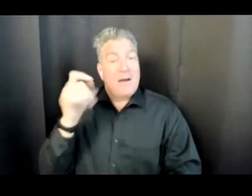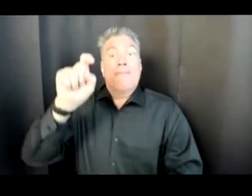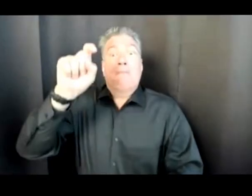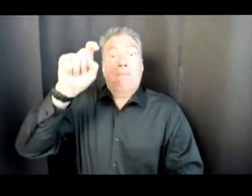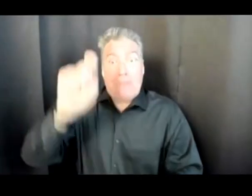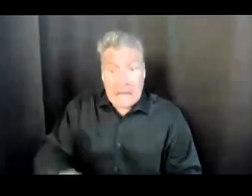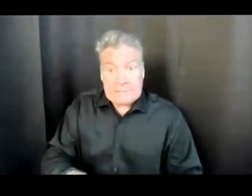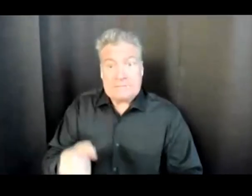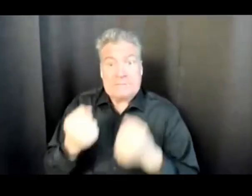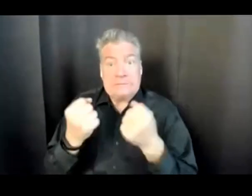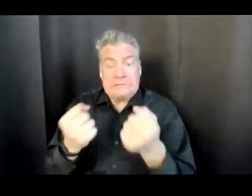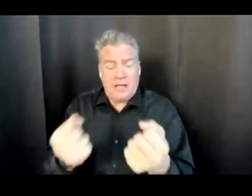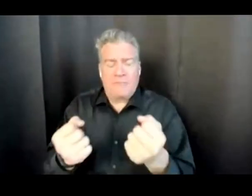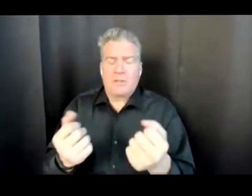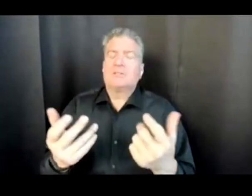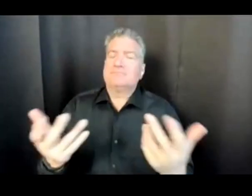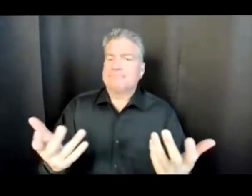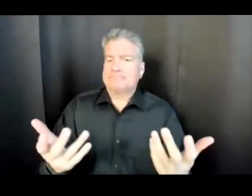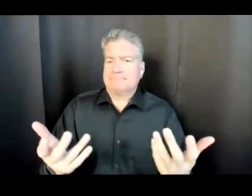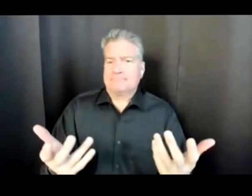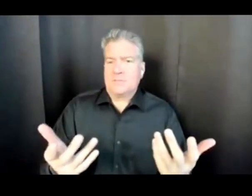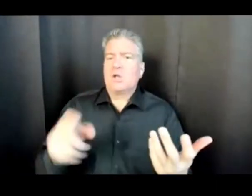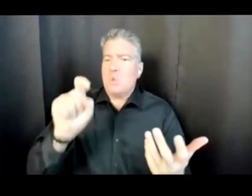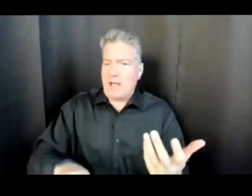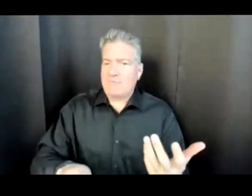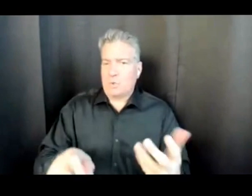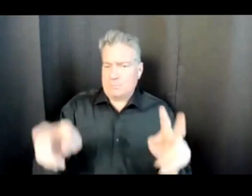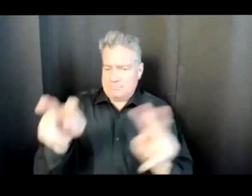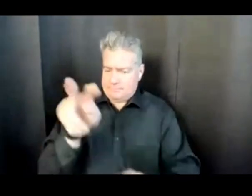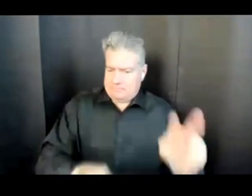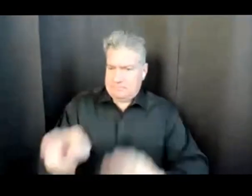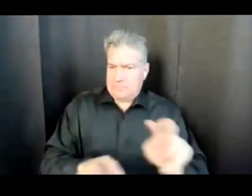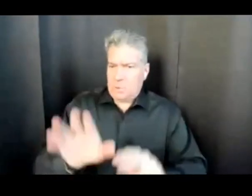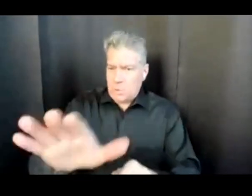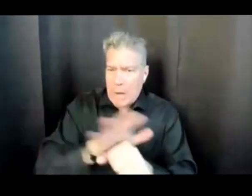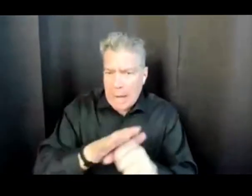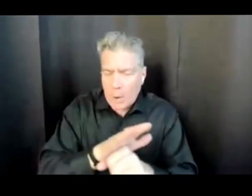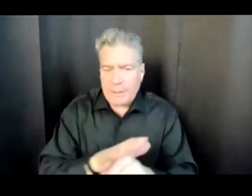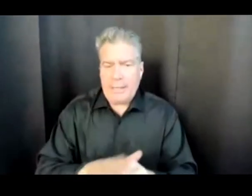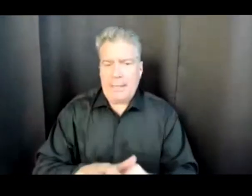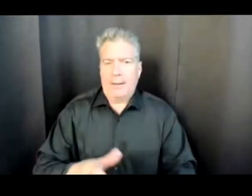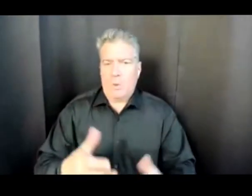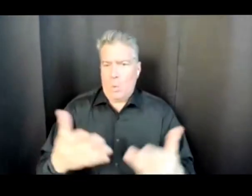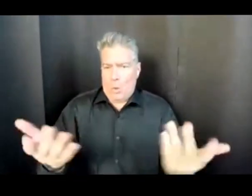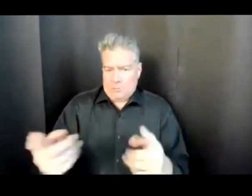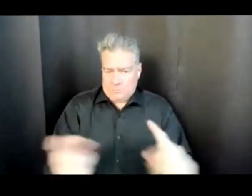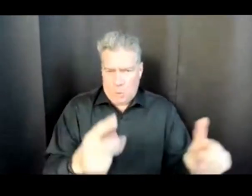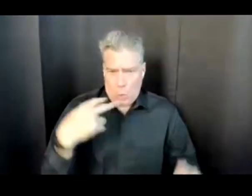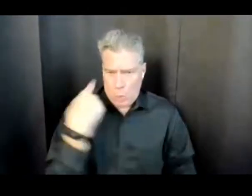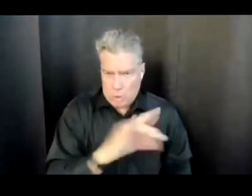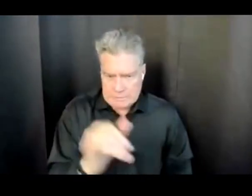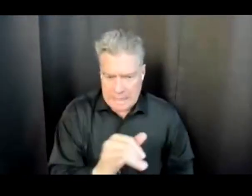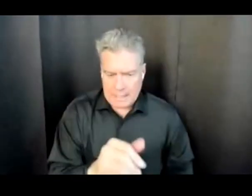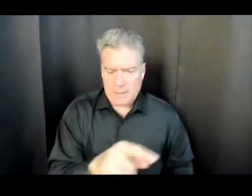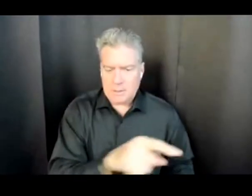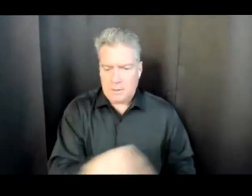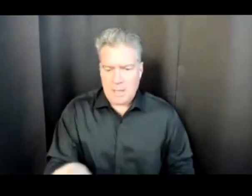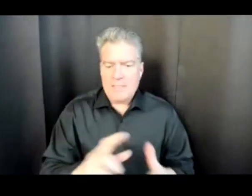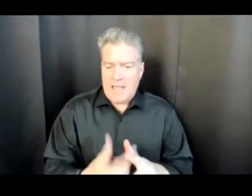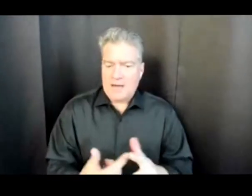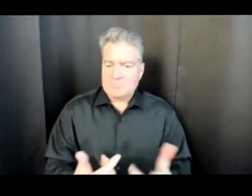person analyzing the conditions in their area, a lot of that depending on what we have left in this storm, and making that responsible